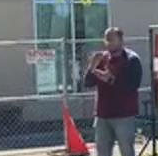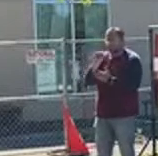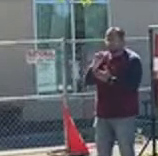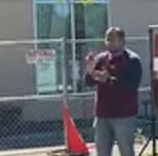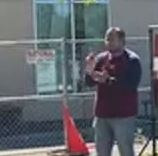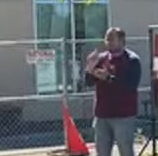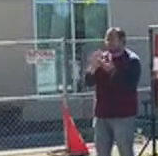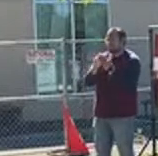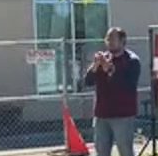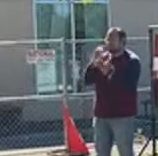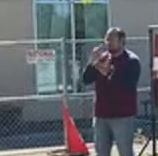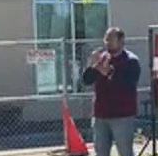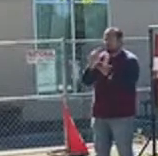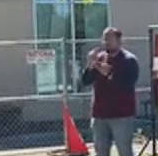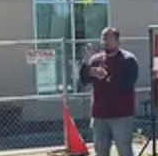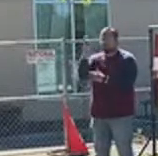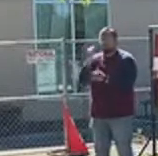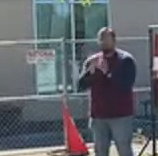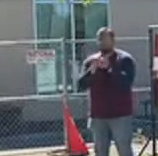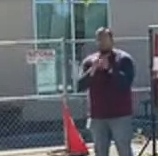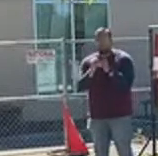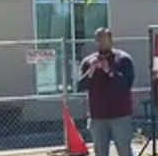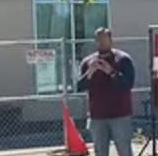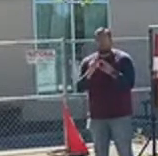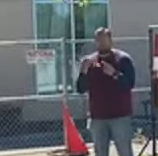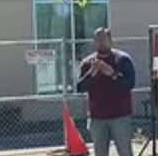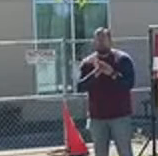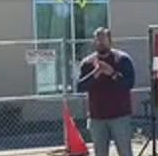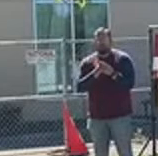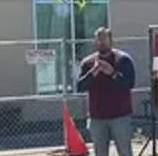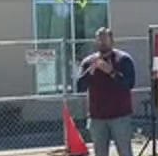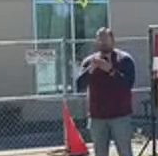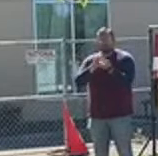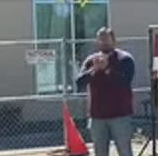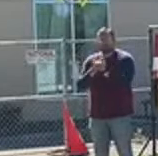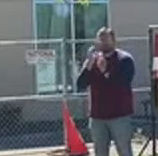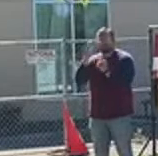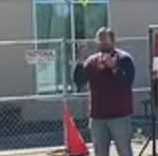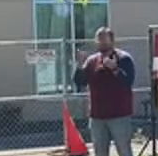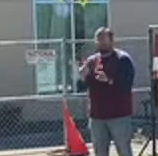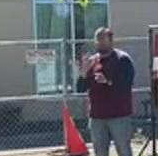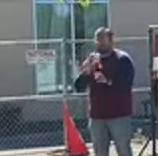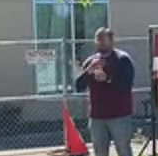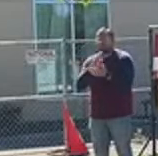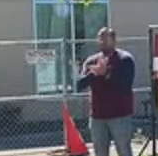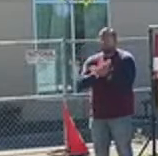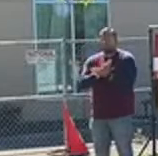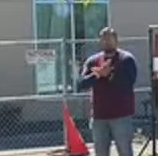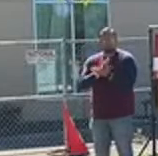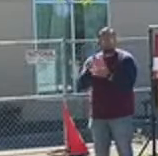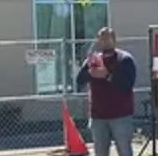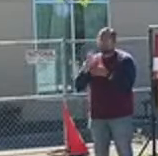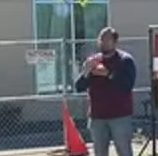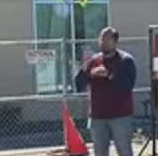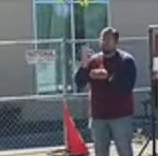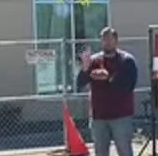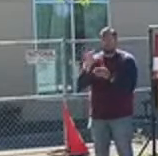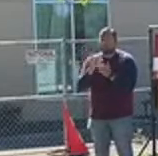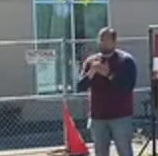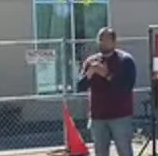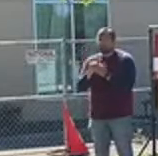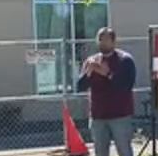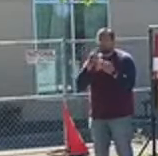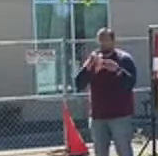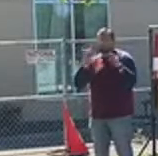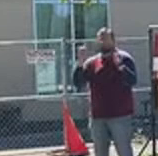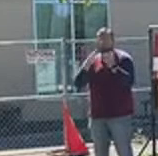Salem-Keizer community for passing the bond on to us. These changes that will be happening at our school will greatly contribute to student success.